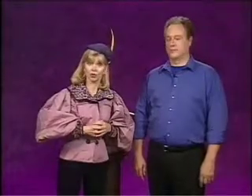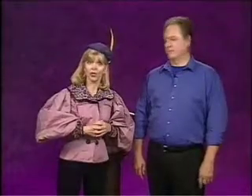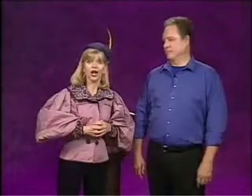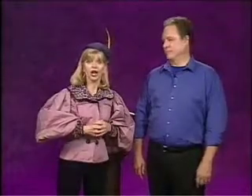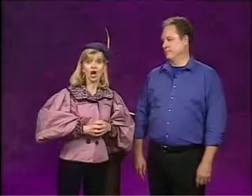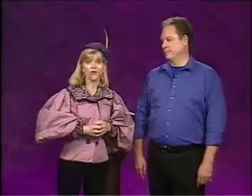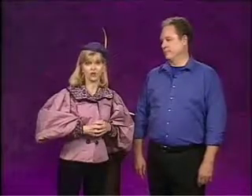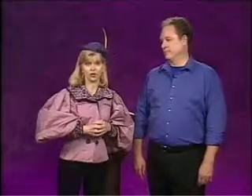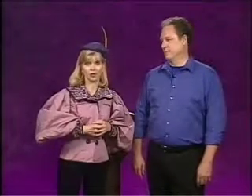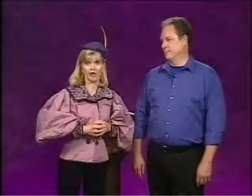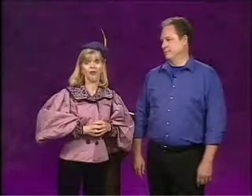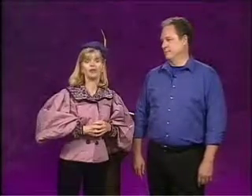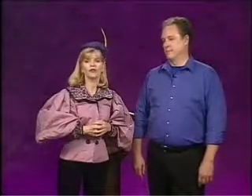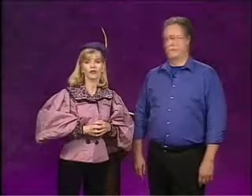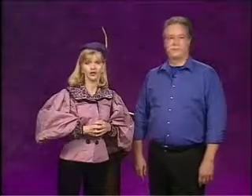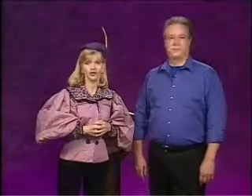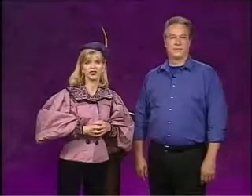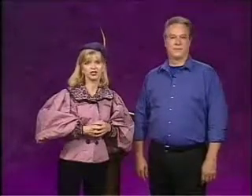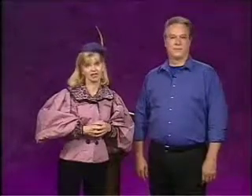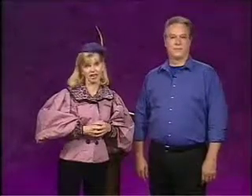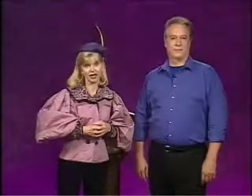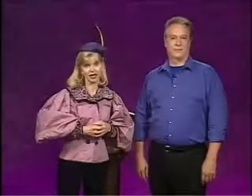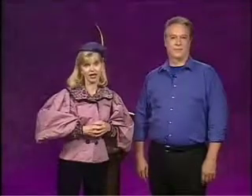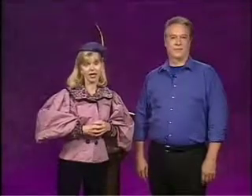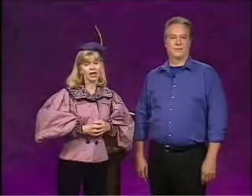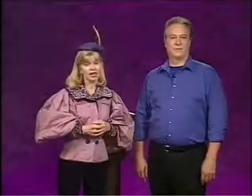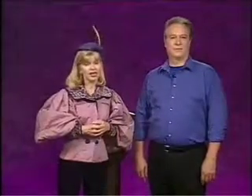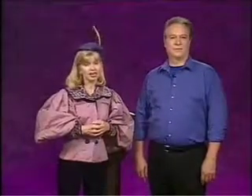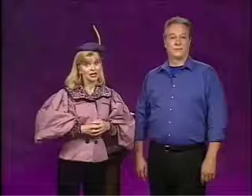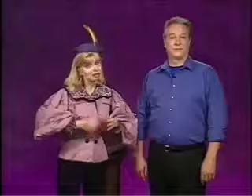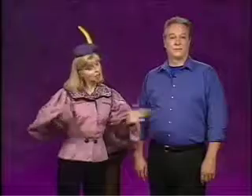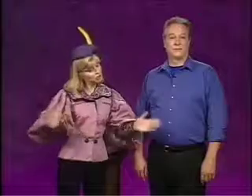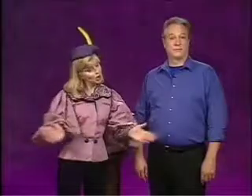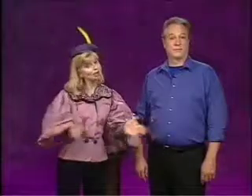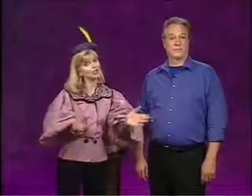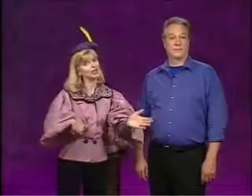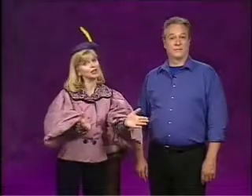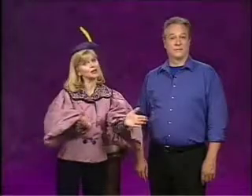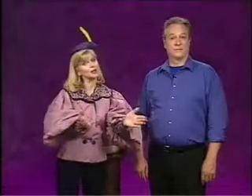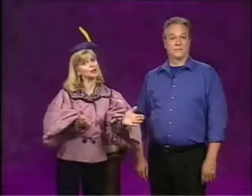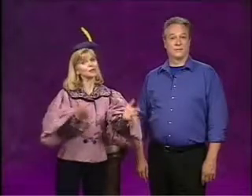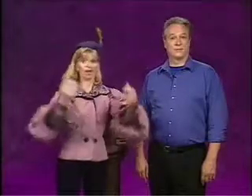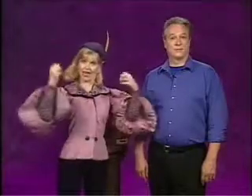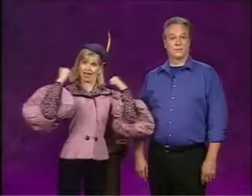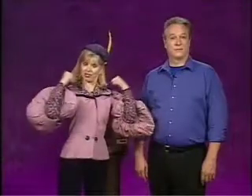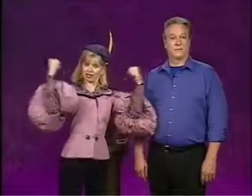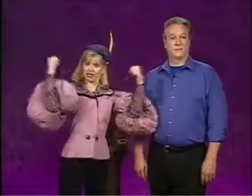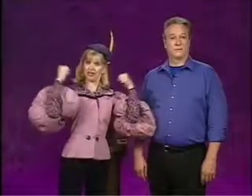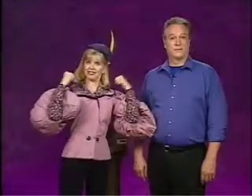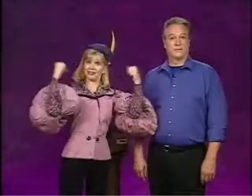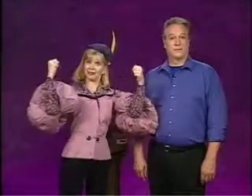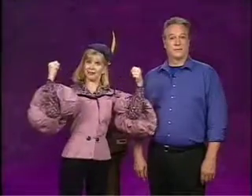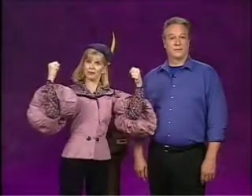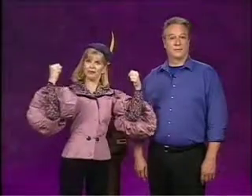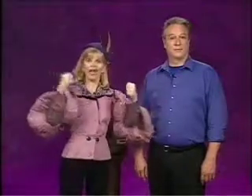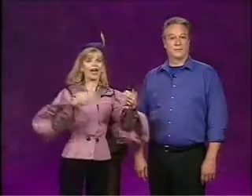normal, comfortable power for producing a sign, like encouraging, exercising,